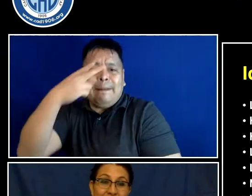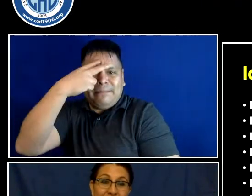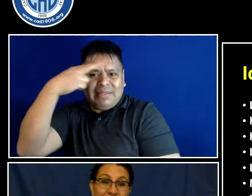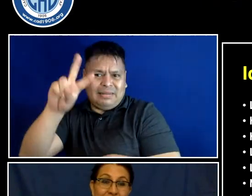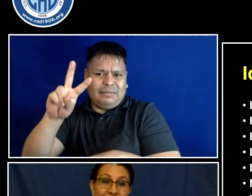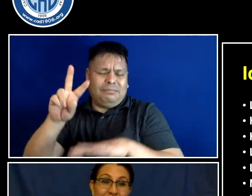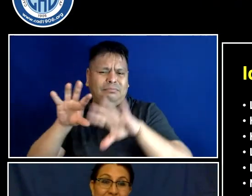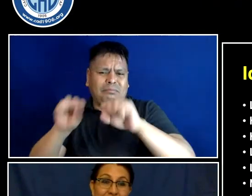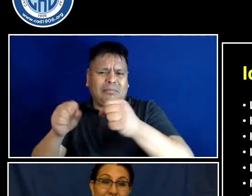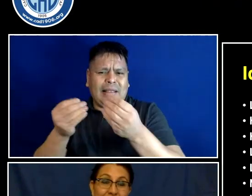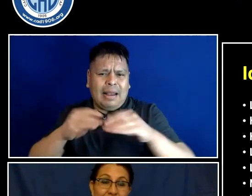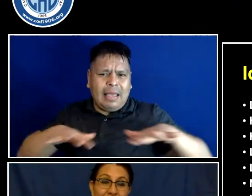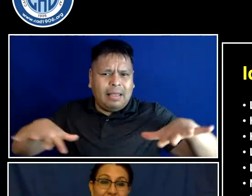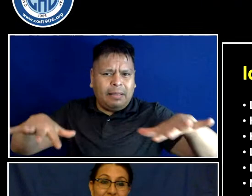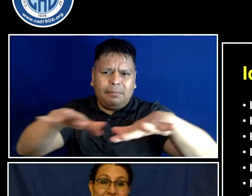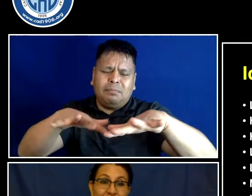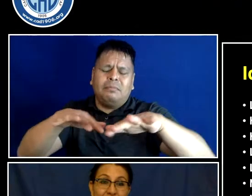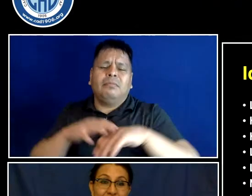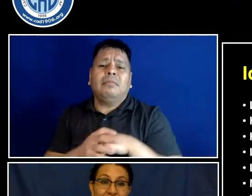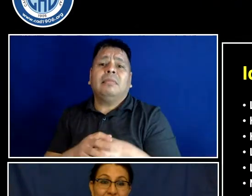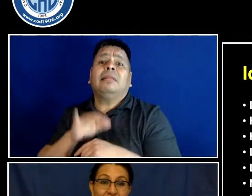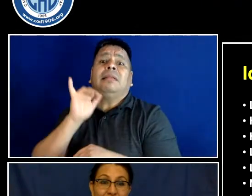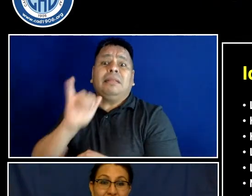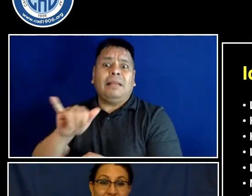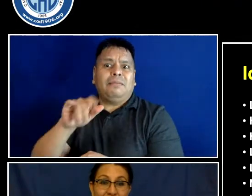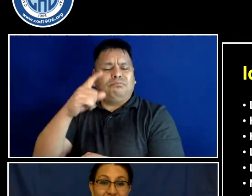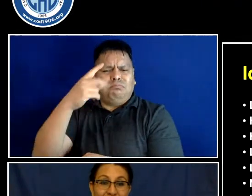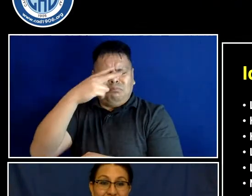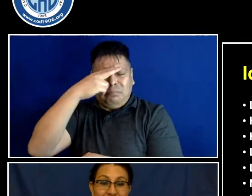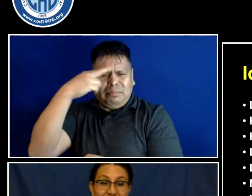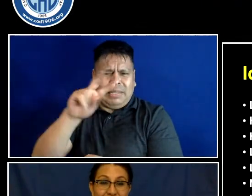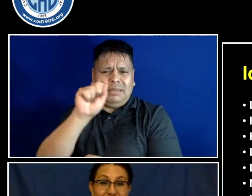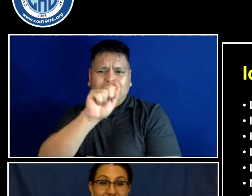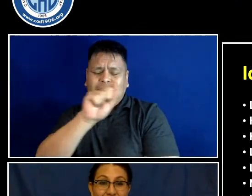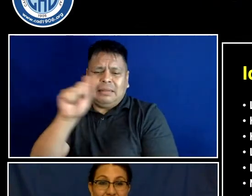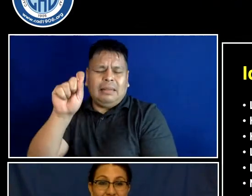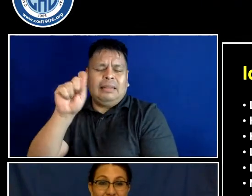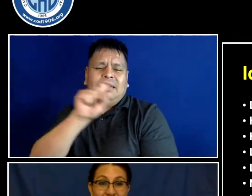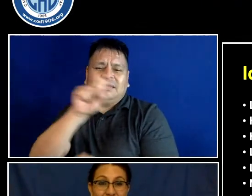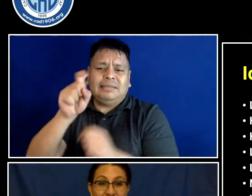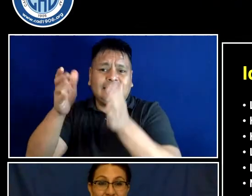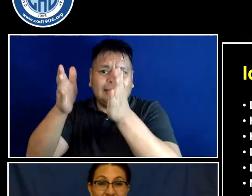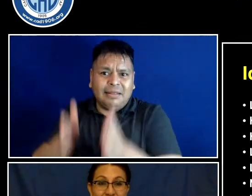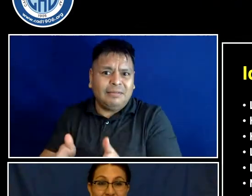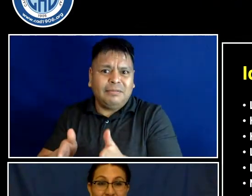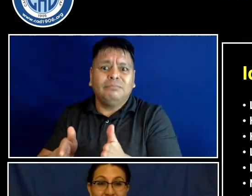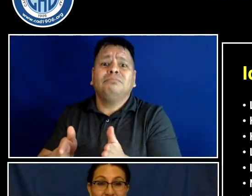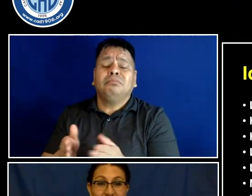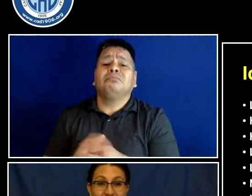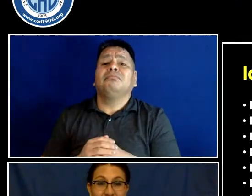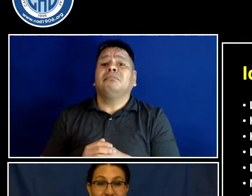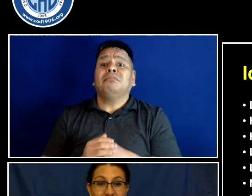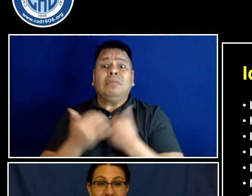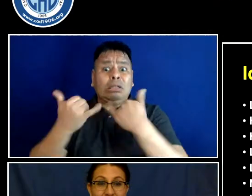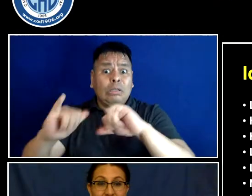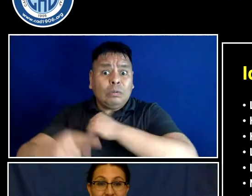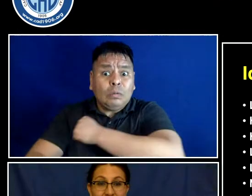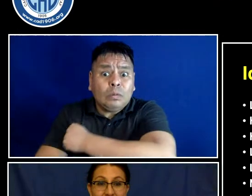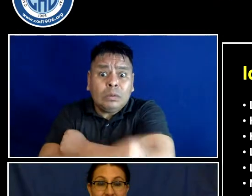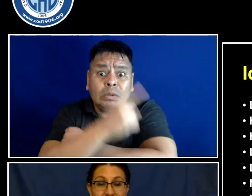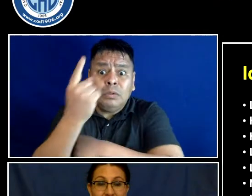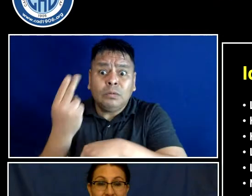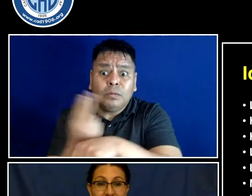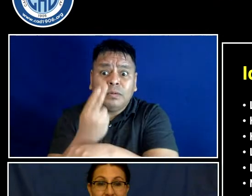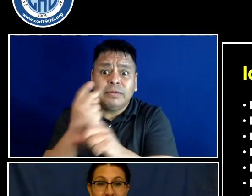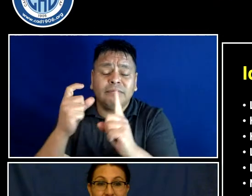were a part of Nueva España, New Spain. And when Mexico had their independence, then Mexico became